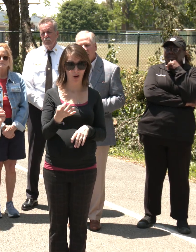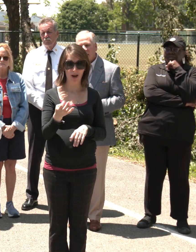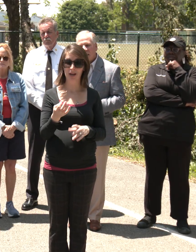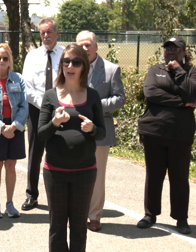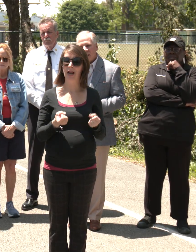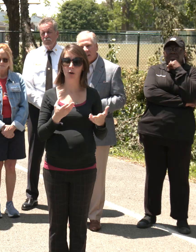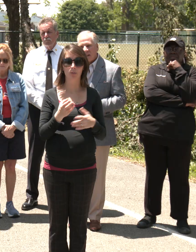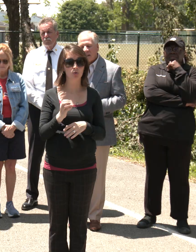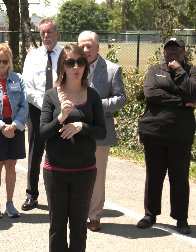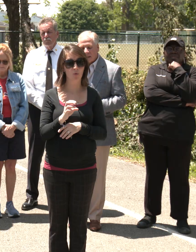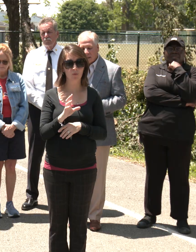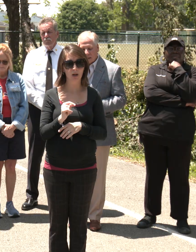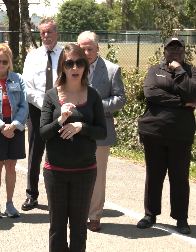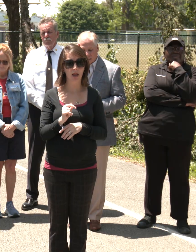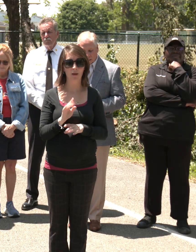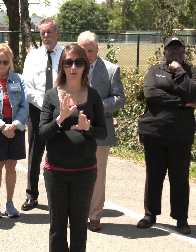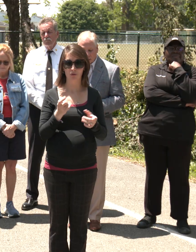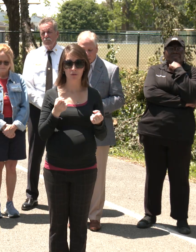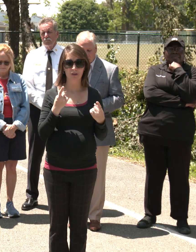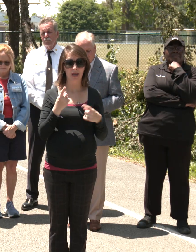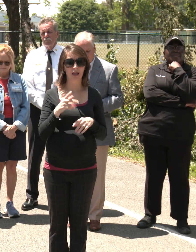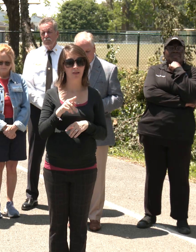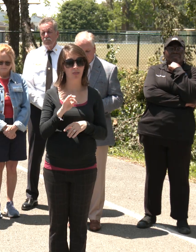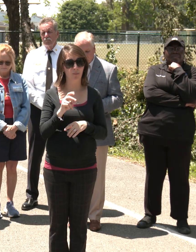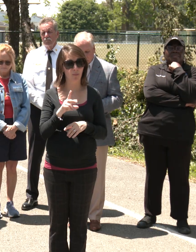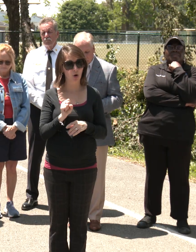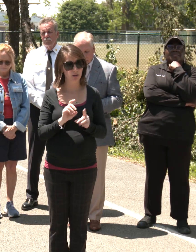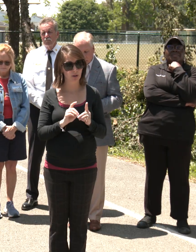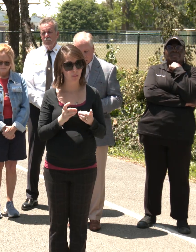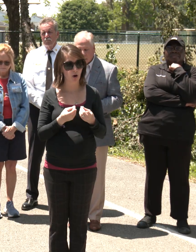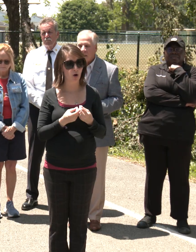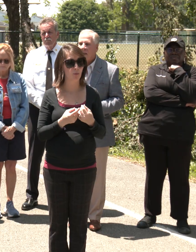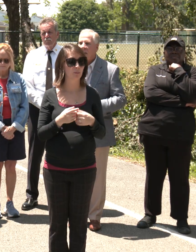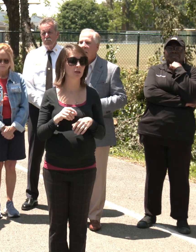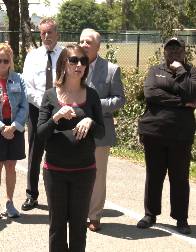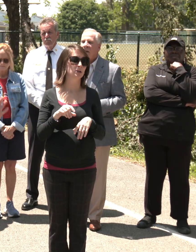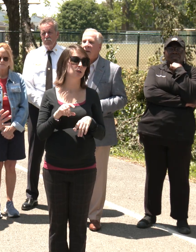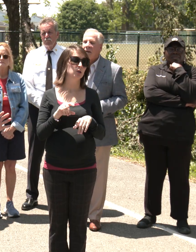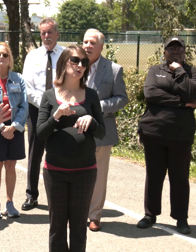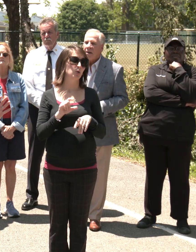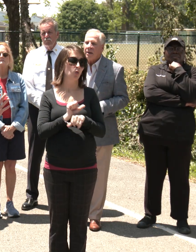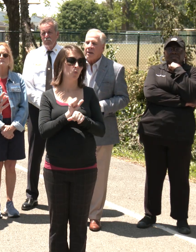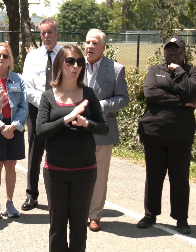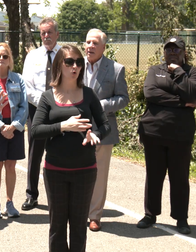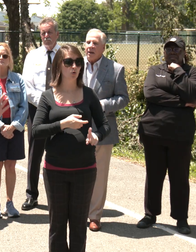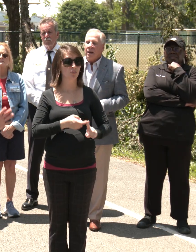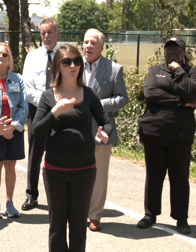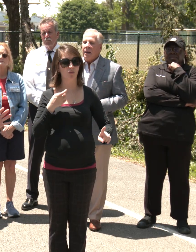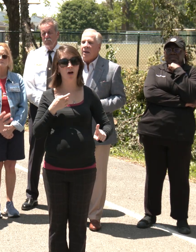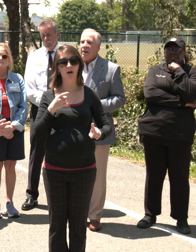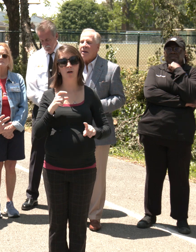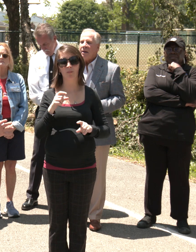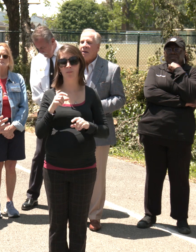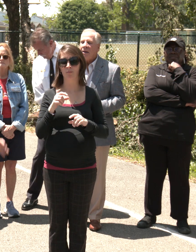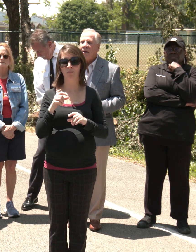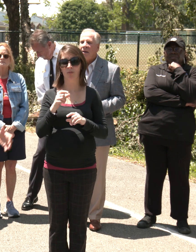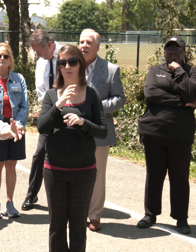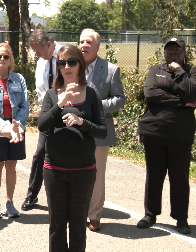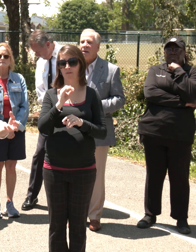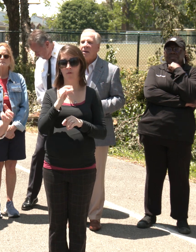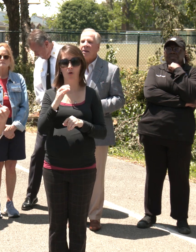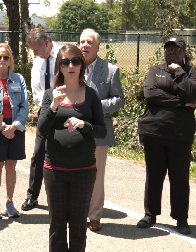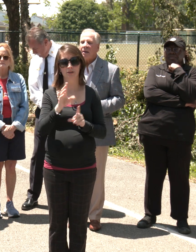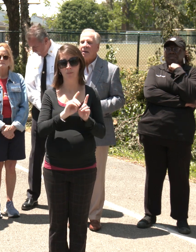overtime, I mean, the Parks Department, the crews from Forestry were out just pulling an enormous amount of